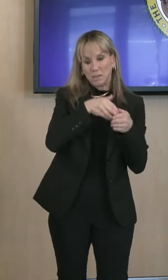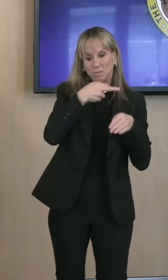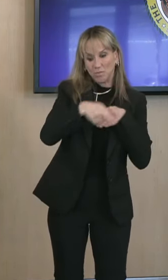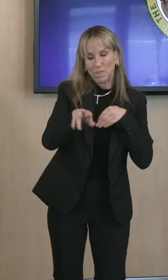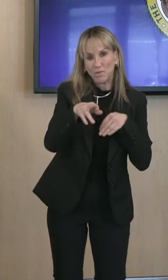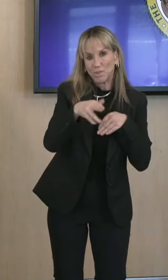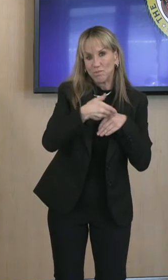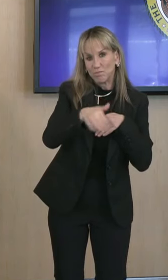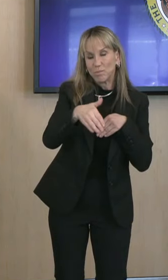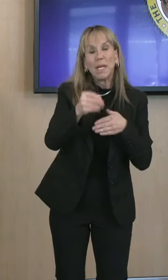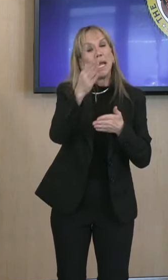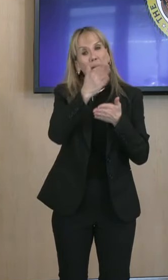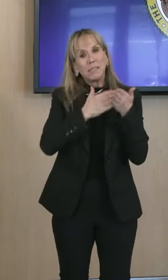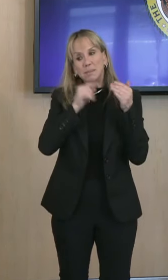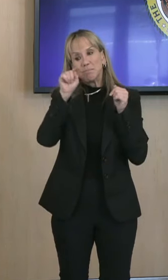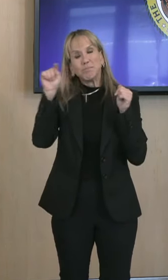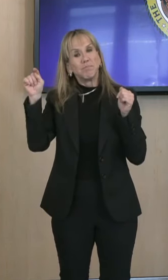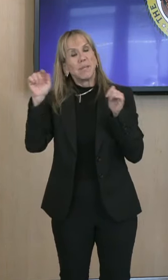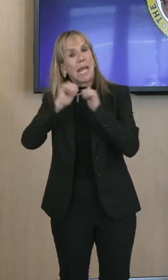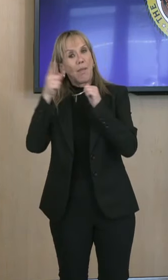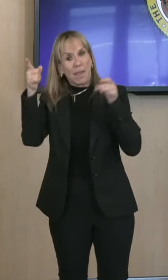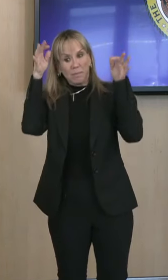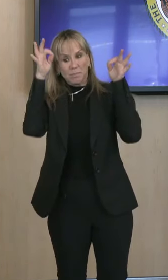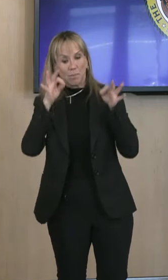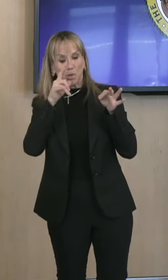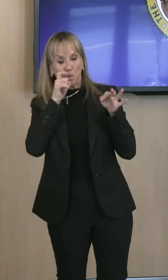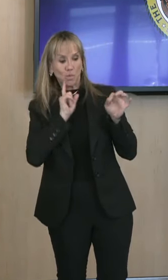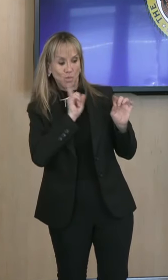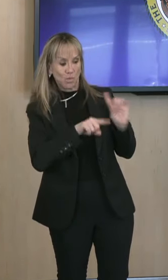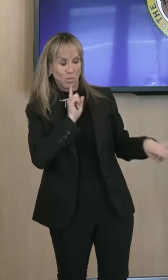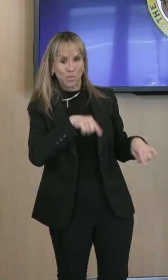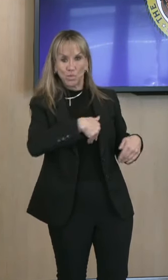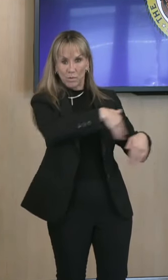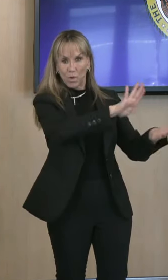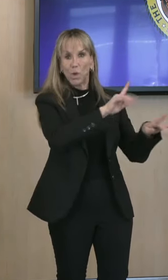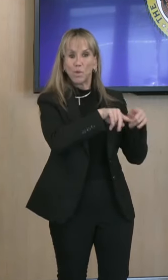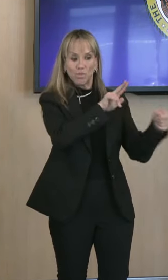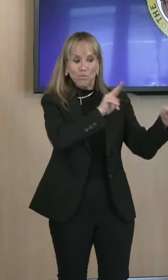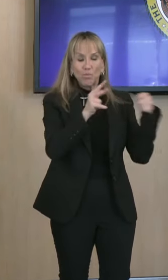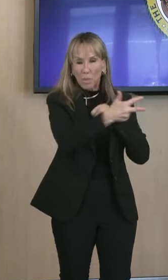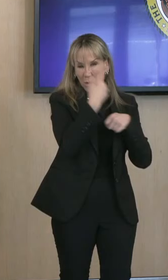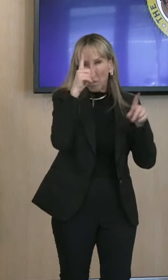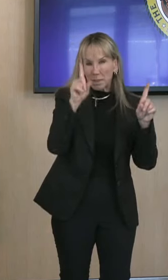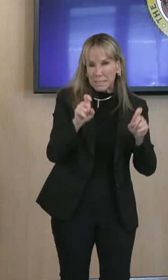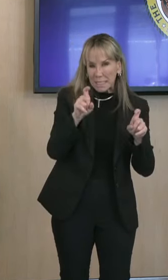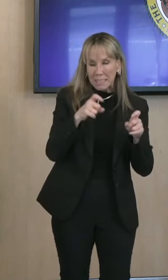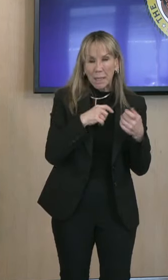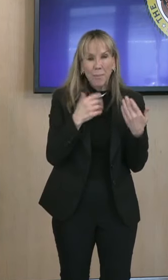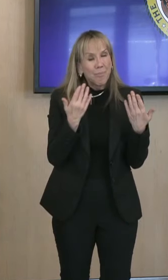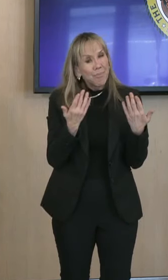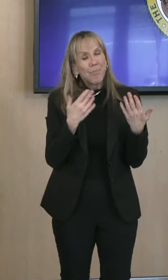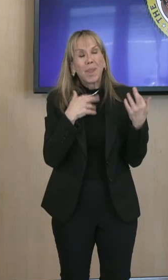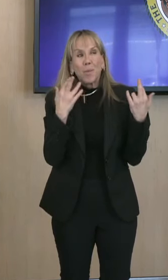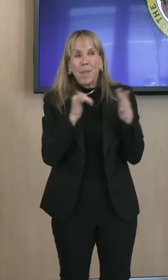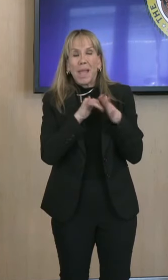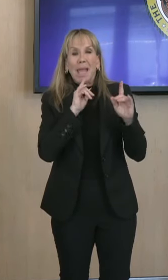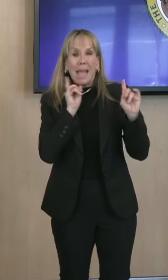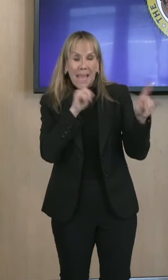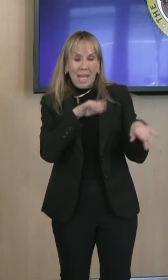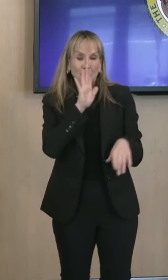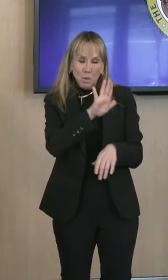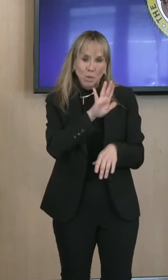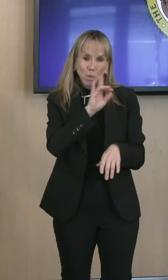individuals to go to those drive-through destinations and get their tests. So I hope that gets to the point of your question. I wouldn't think of it